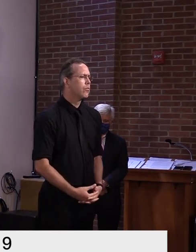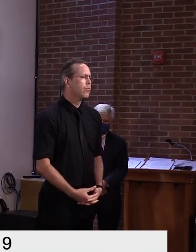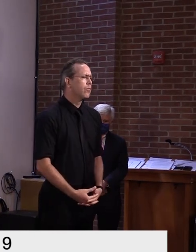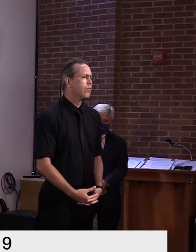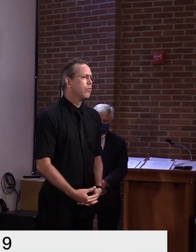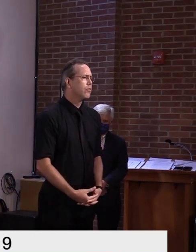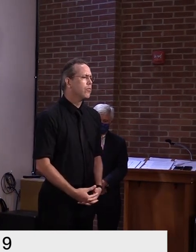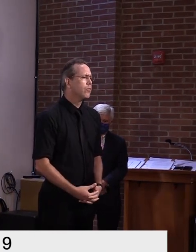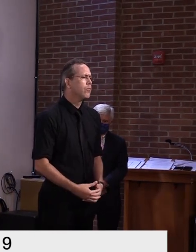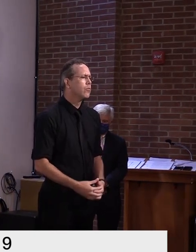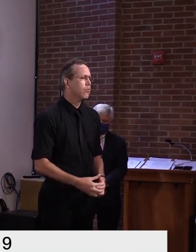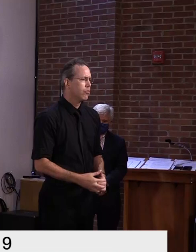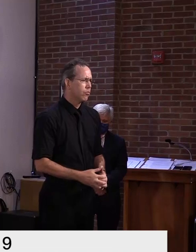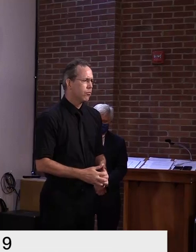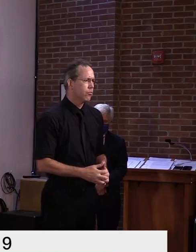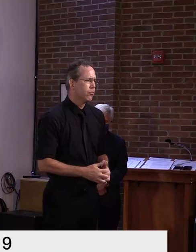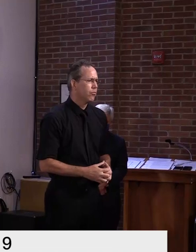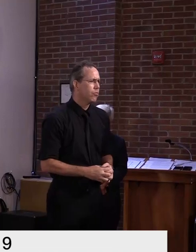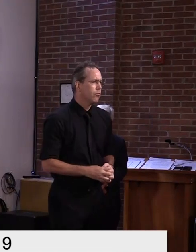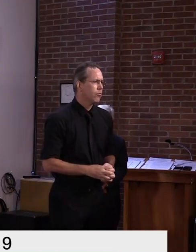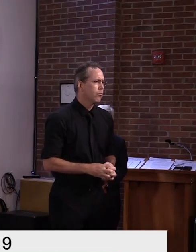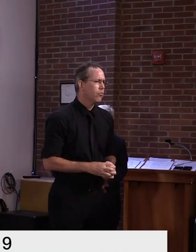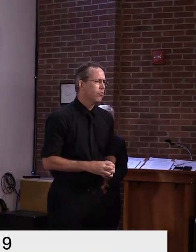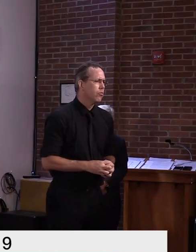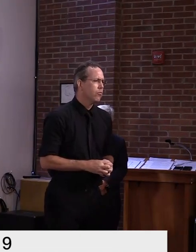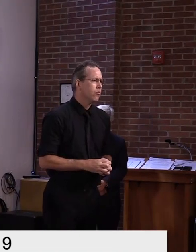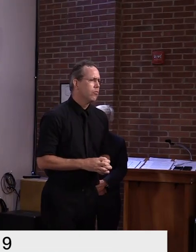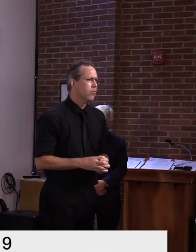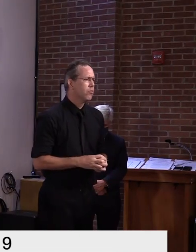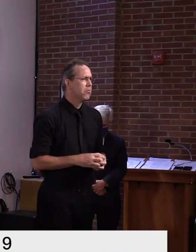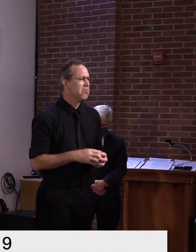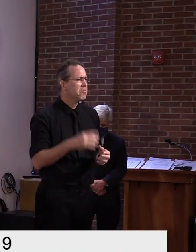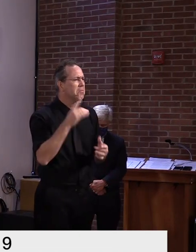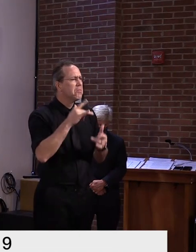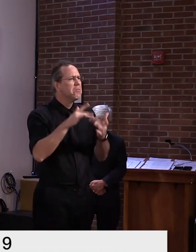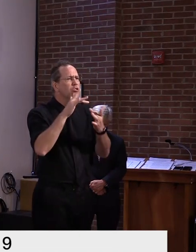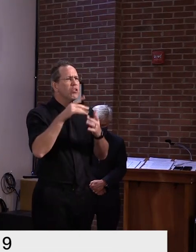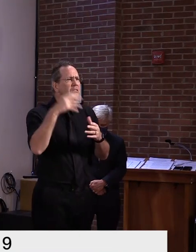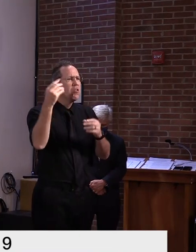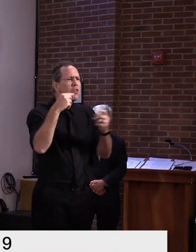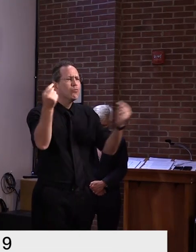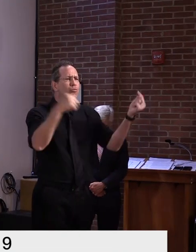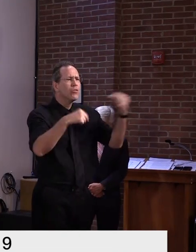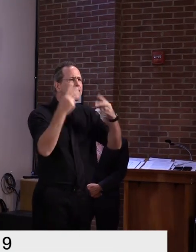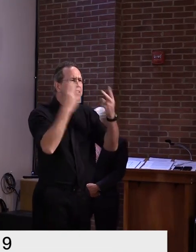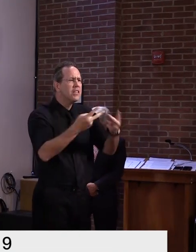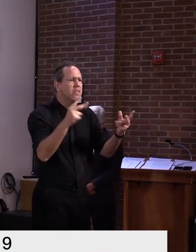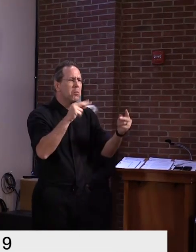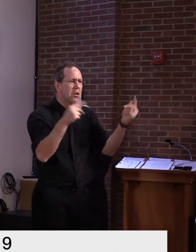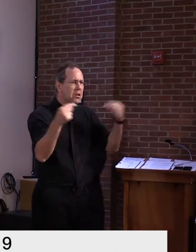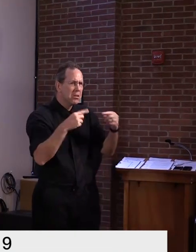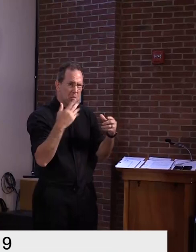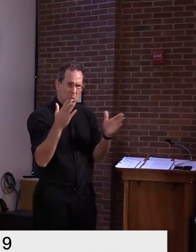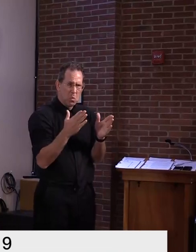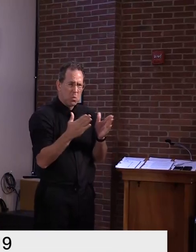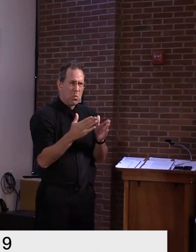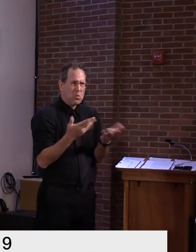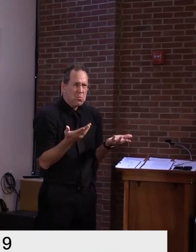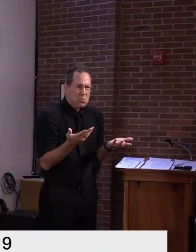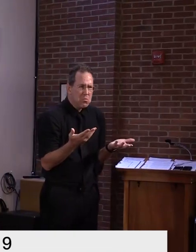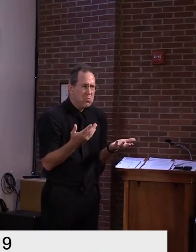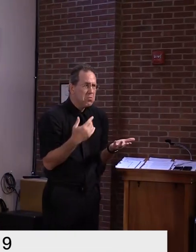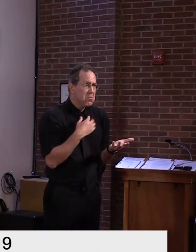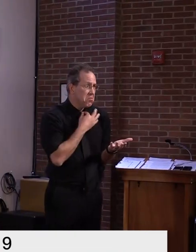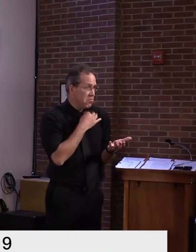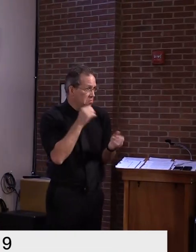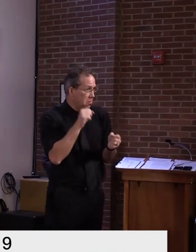low numbers that have been so for a long time now, are they going to allow us to relax at all with indoor